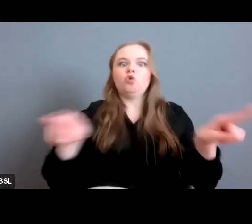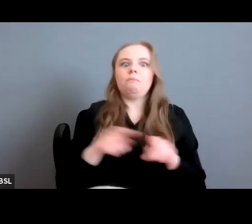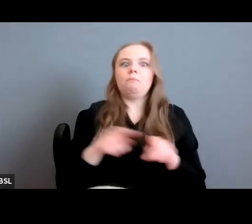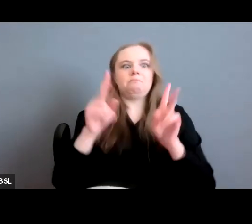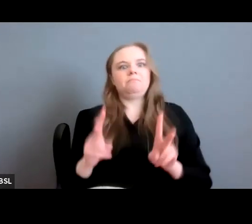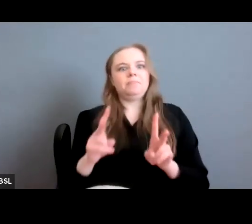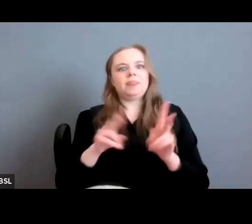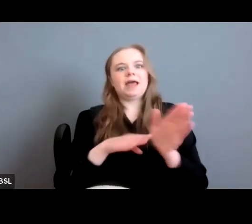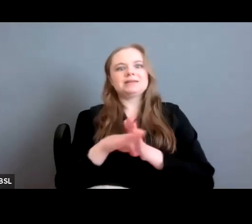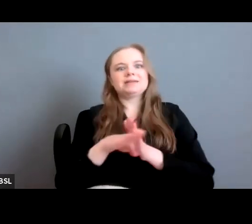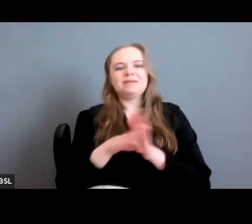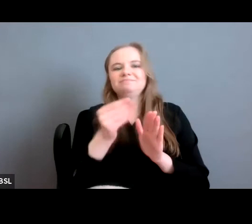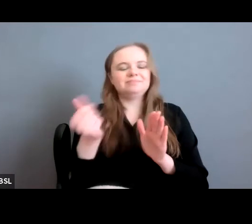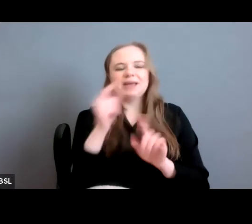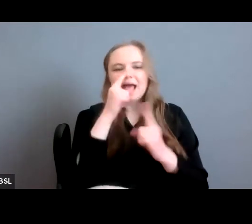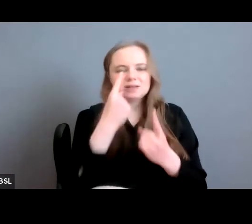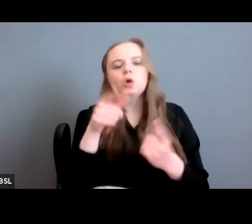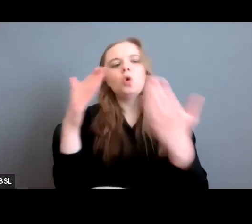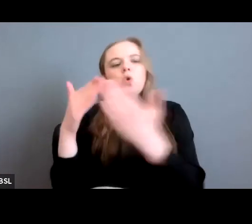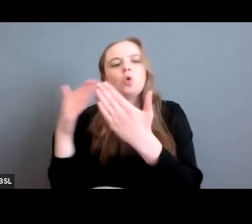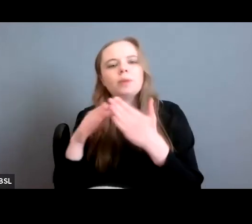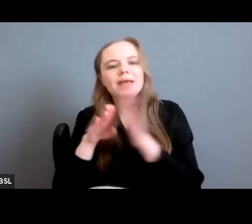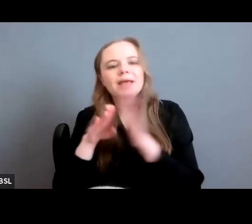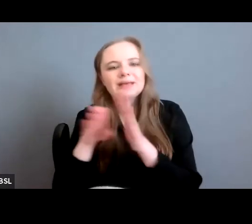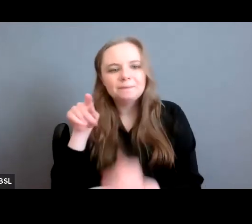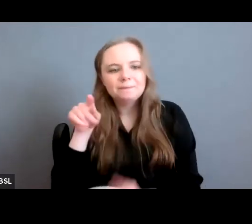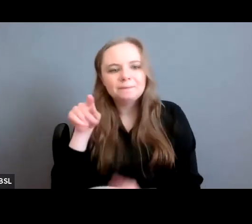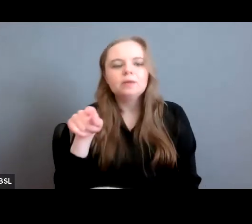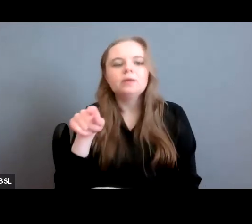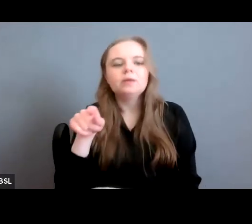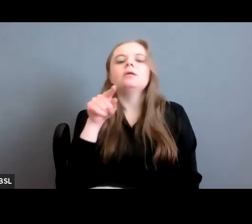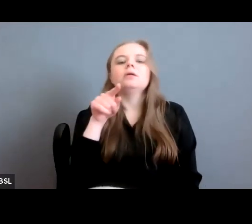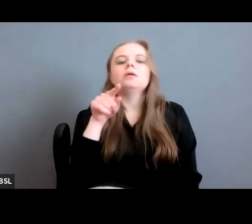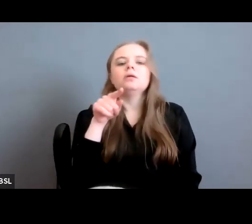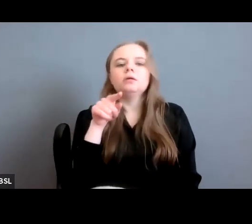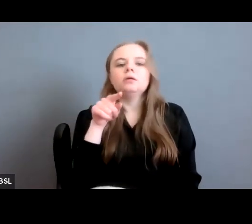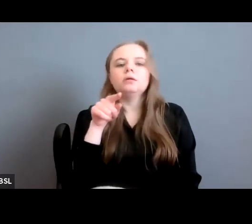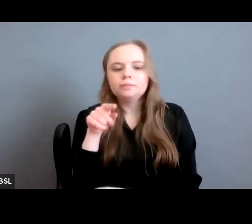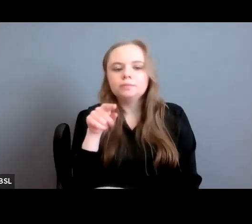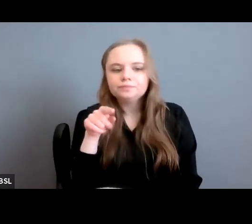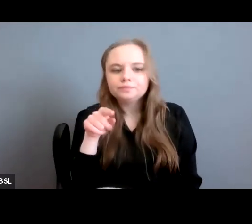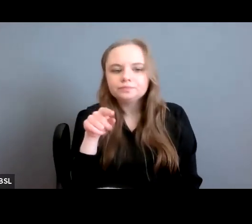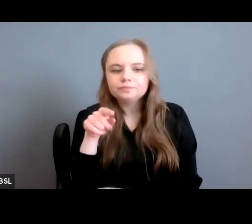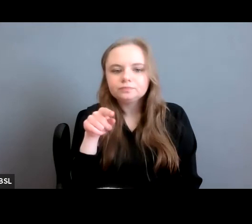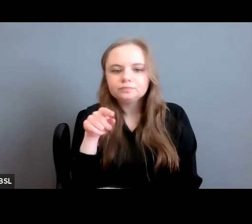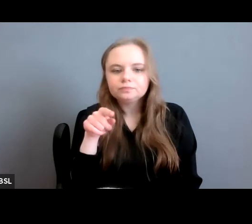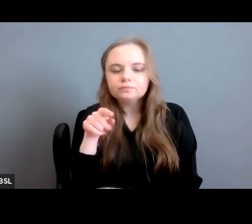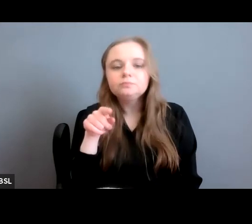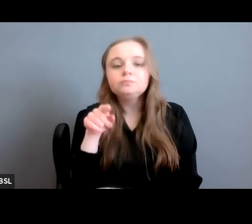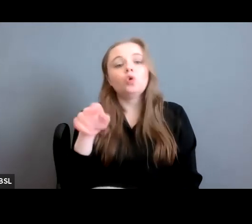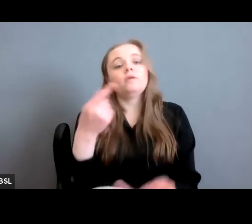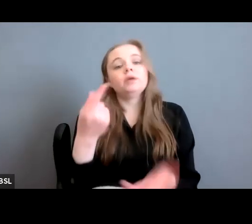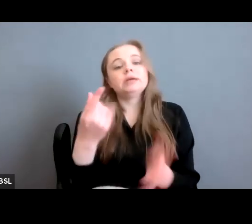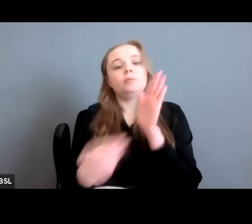We've seen this become more normal practice, which has allowed for greater participation. For example, when I was at